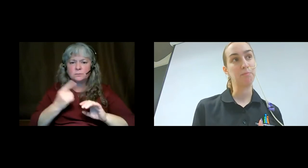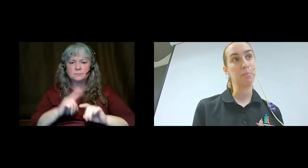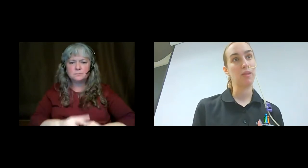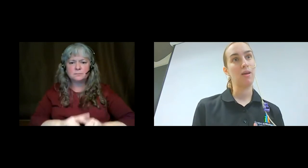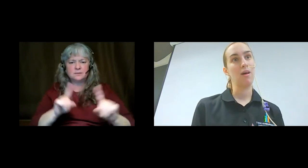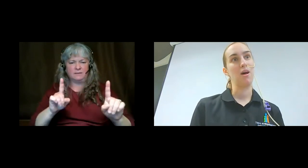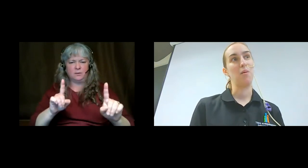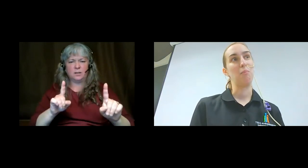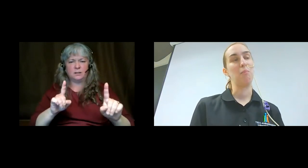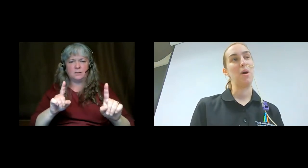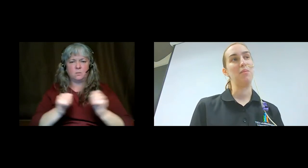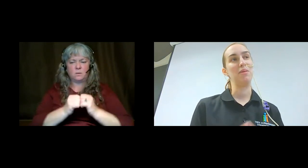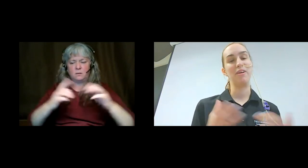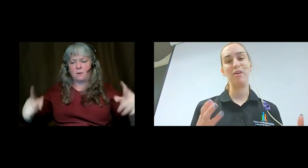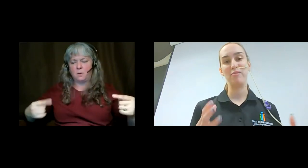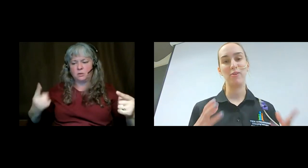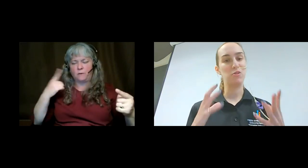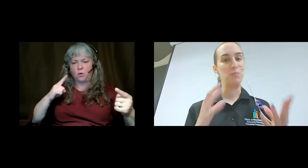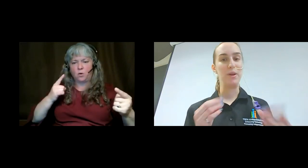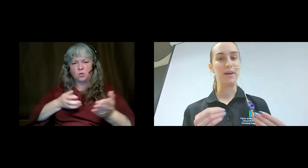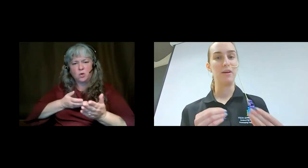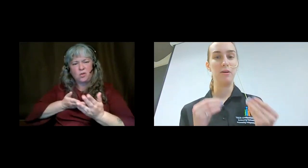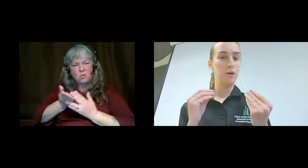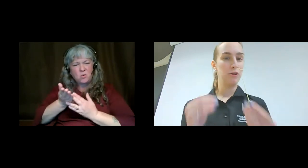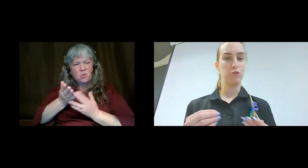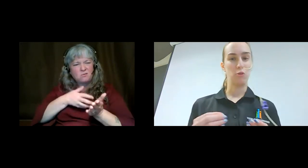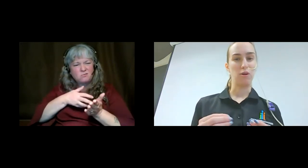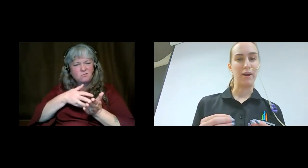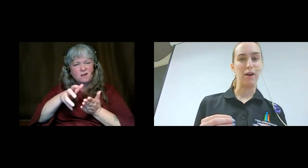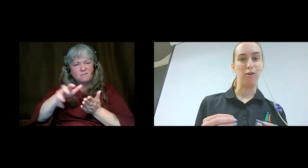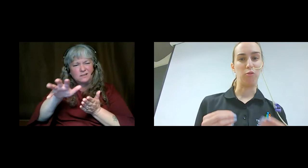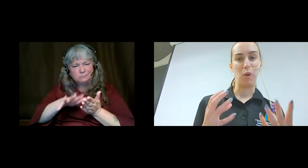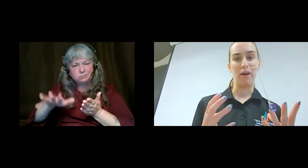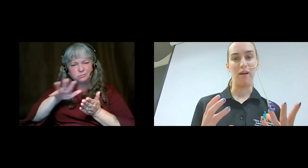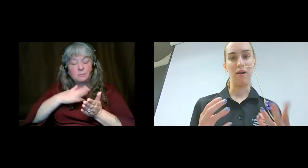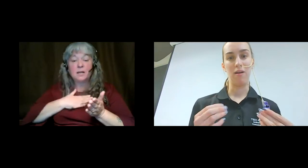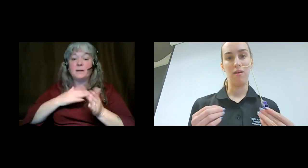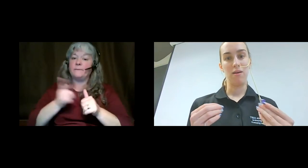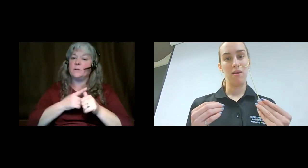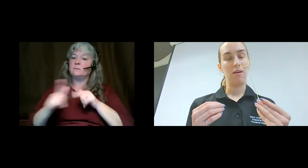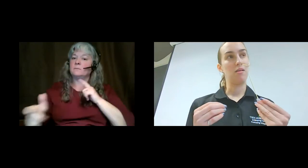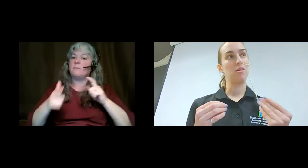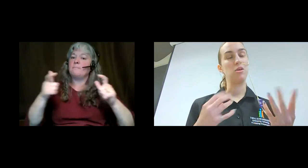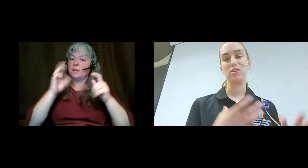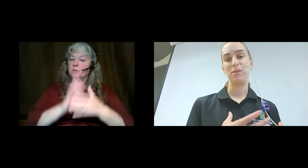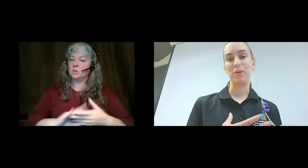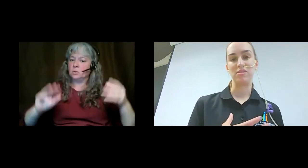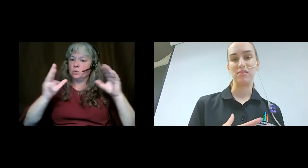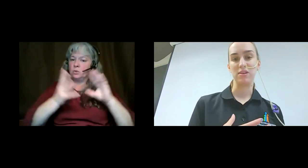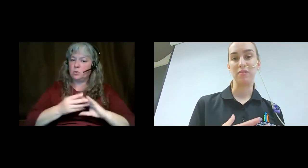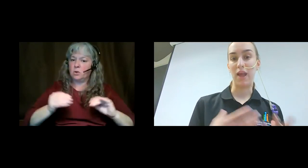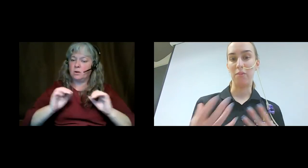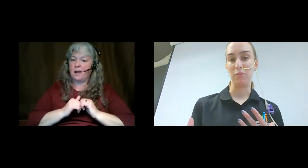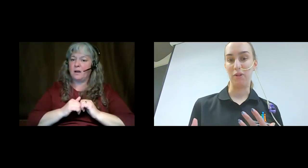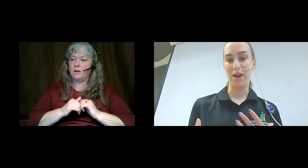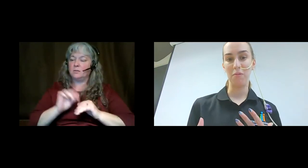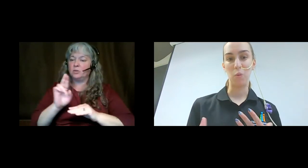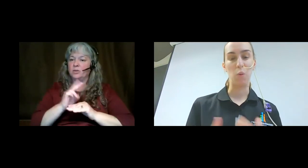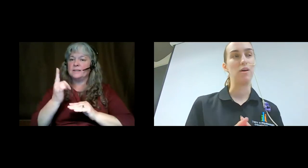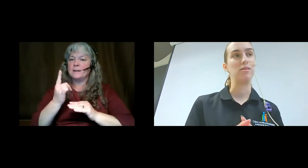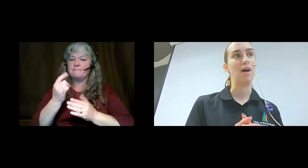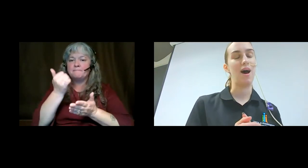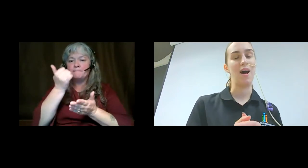terrain? My very first big story of where using something assistive came into